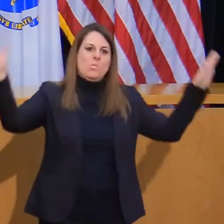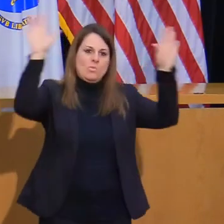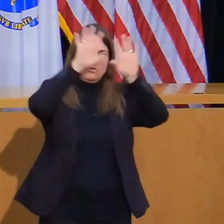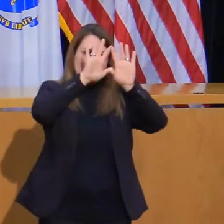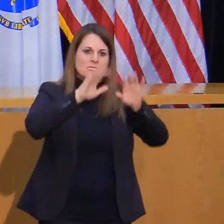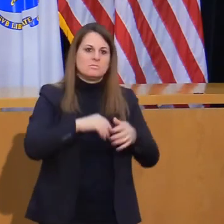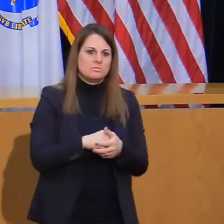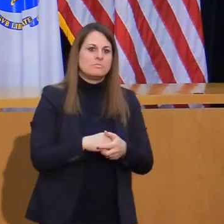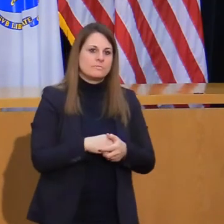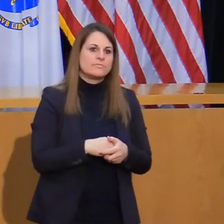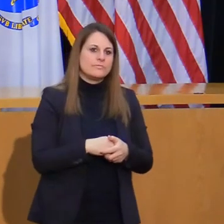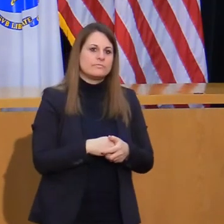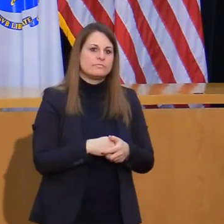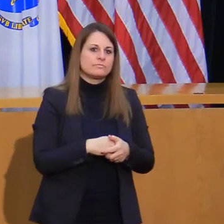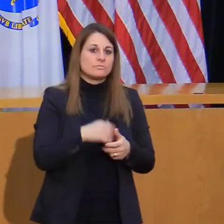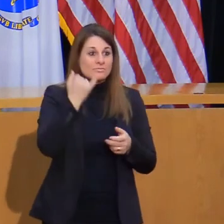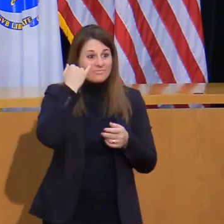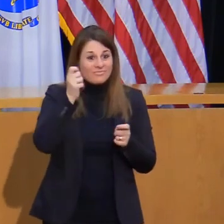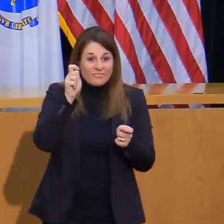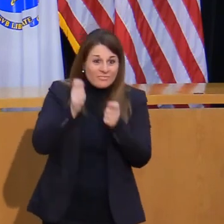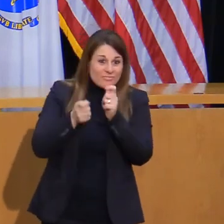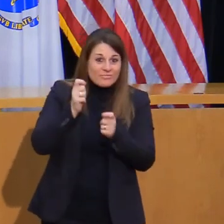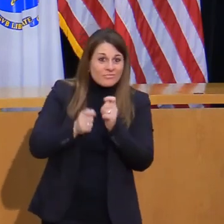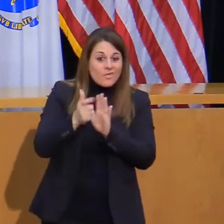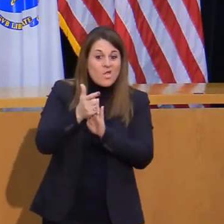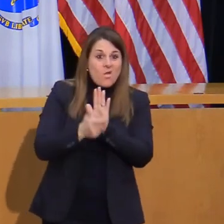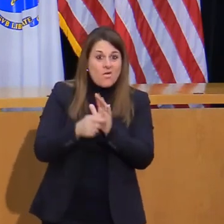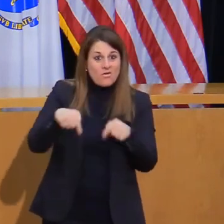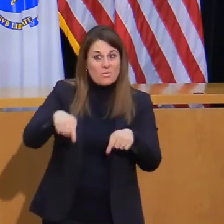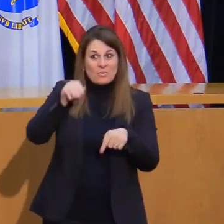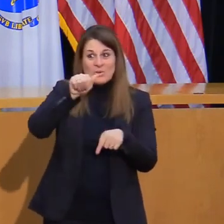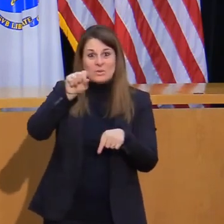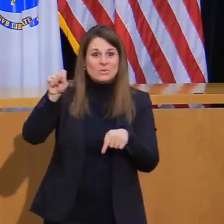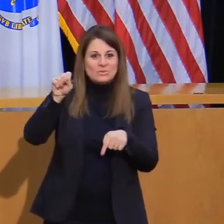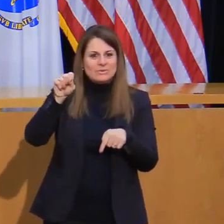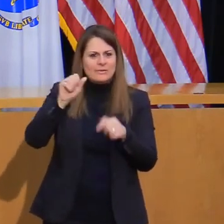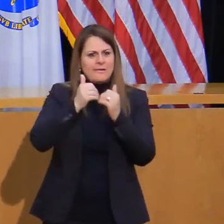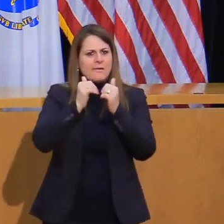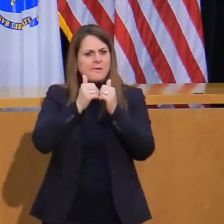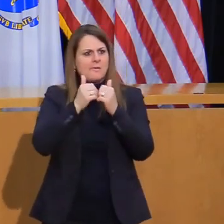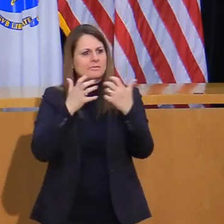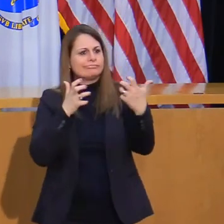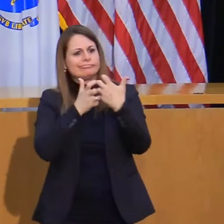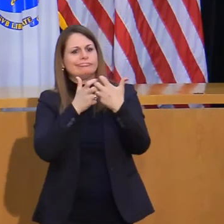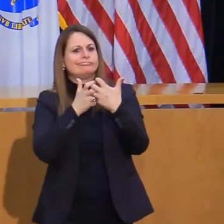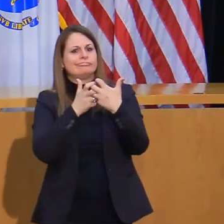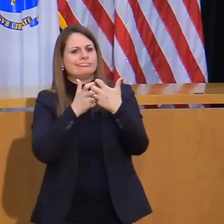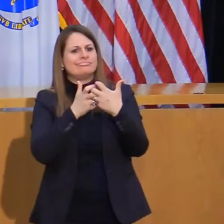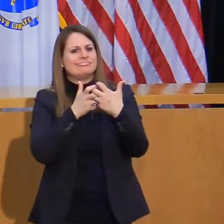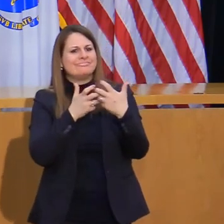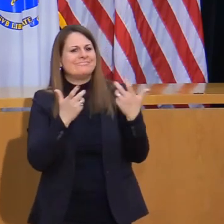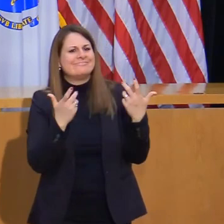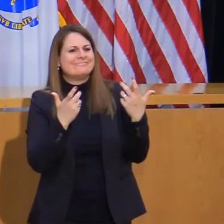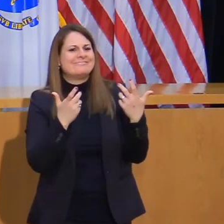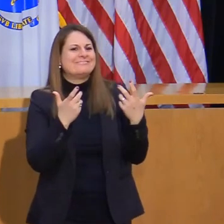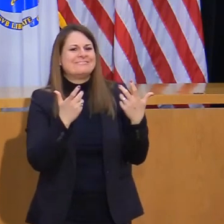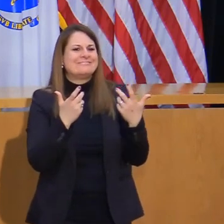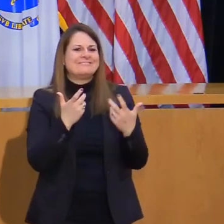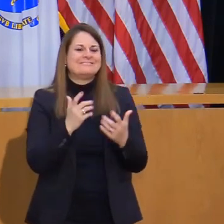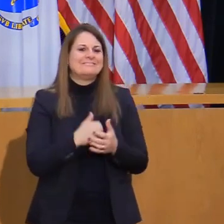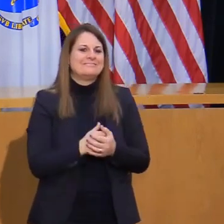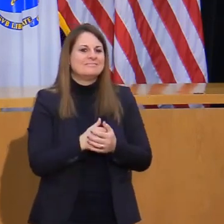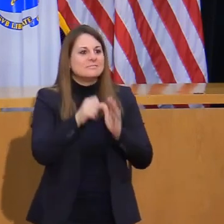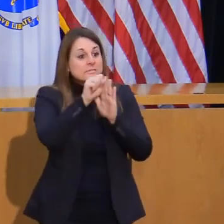we have to figure out how we would frame it going forward. My guess is you would probably need a statute of some kind, because